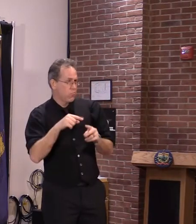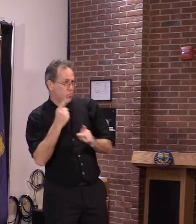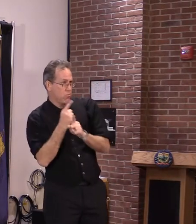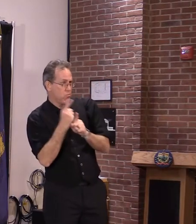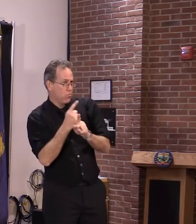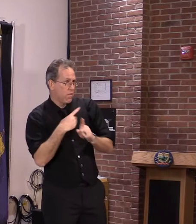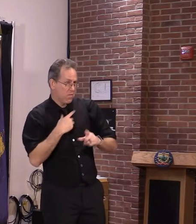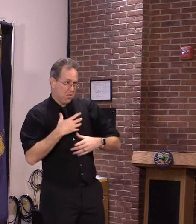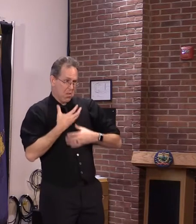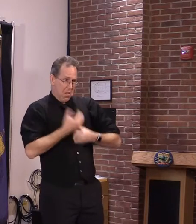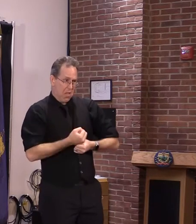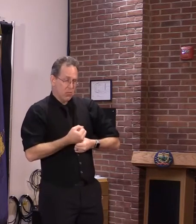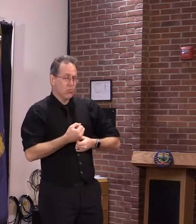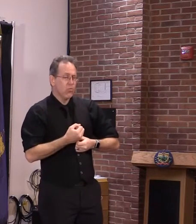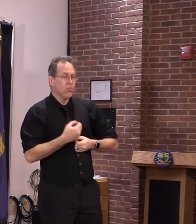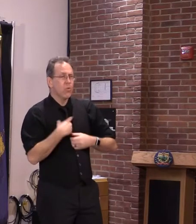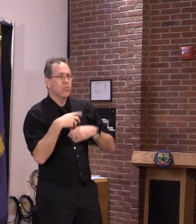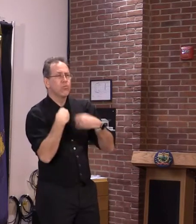recommendations accordingly.